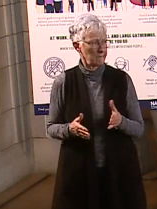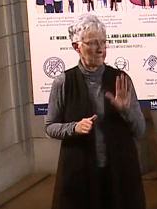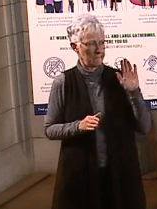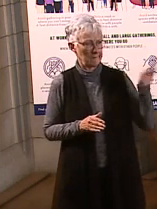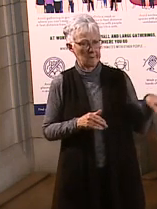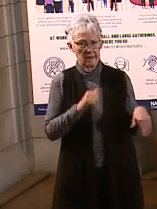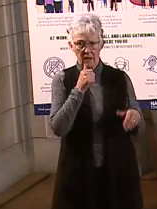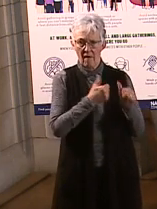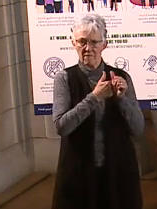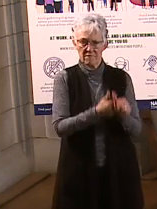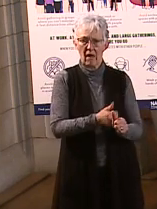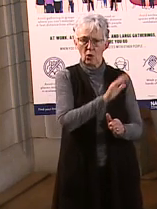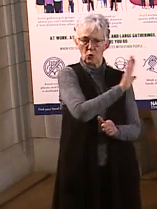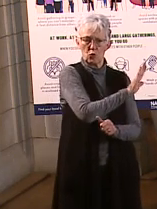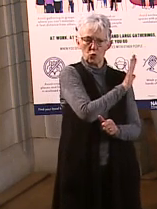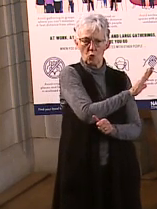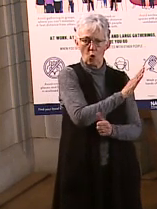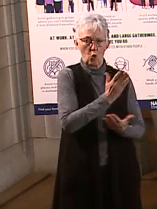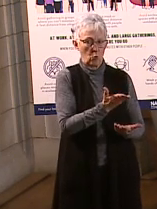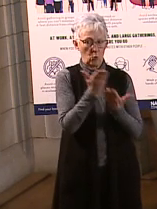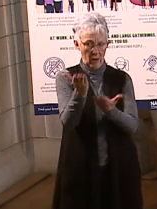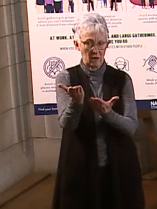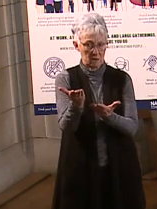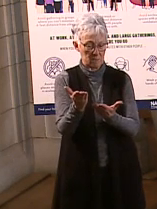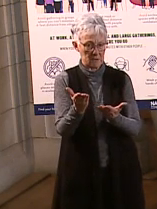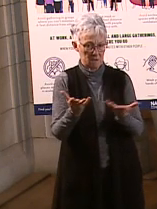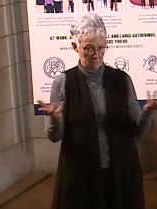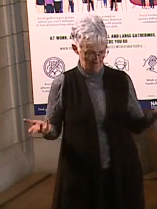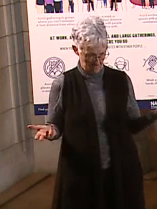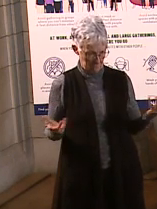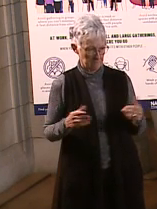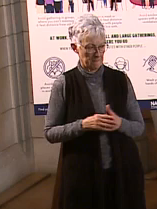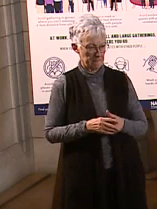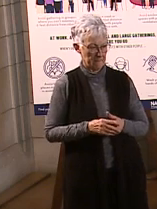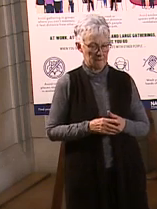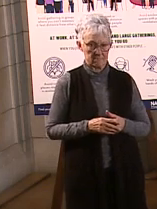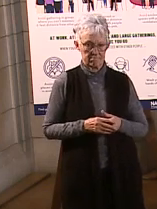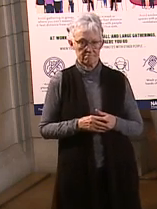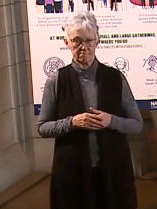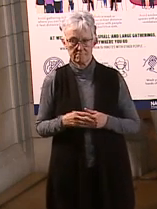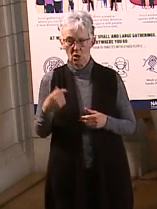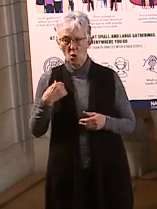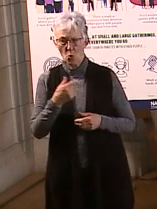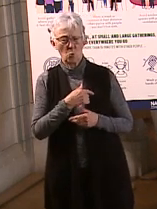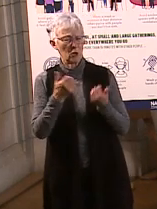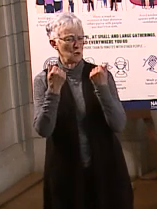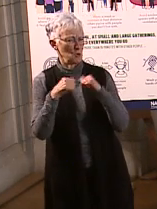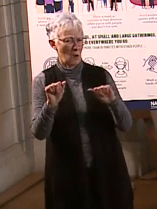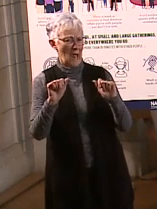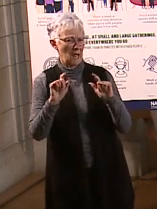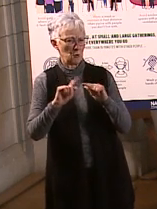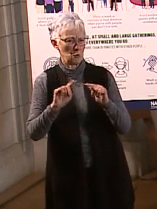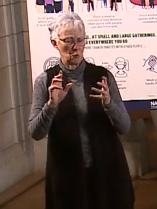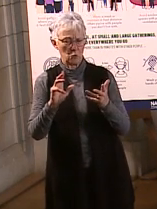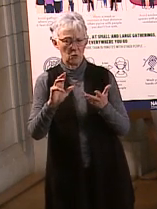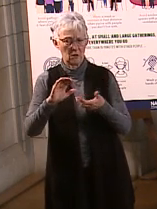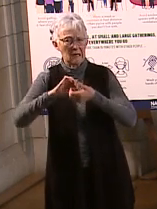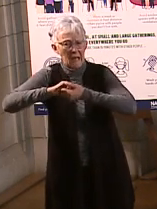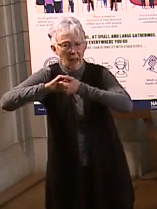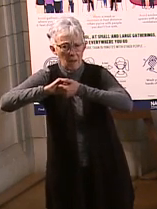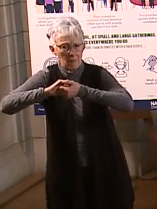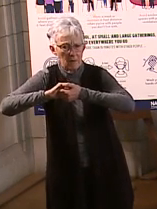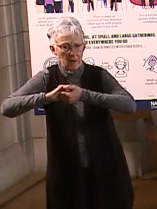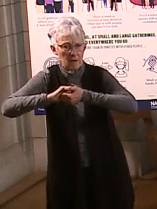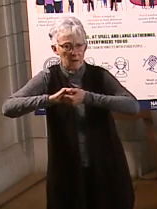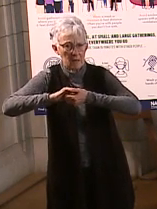asking, what power do we have if the health directors aren't doing what we believe we're doing? Well, again, we're making this a collaborative approach, so we work with the health directors with regard to